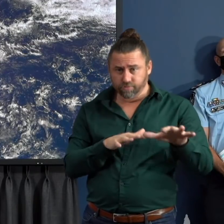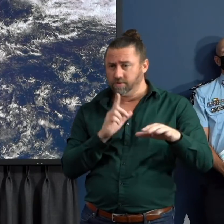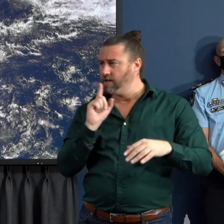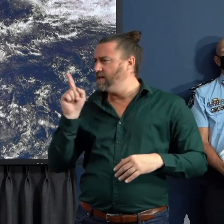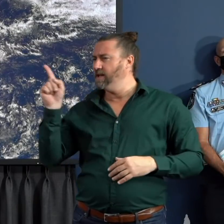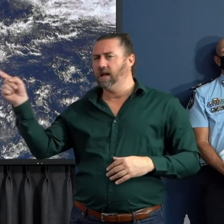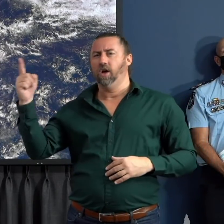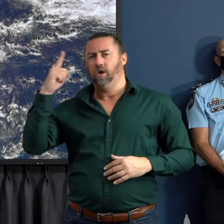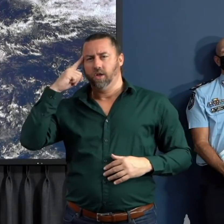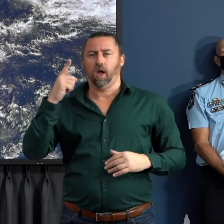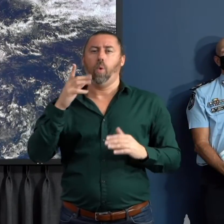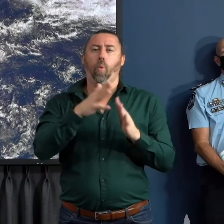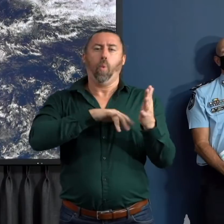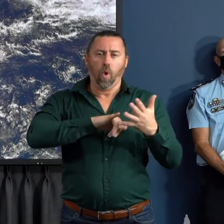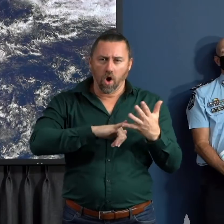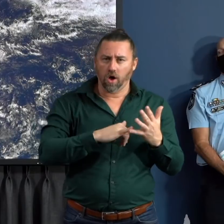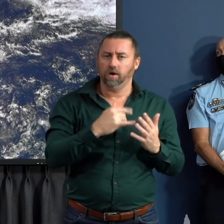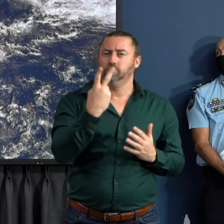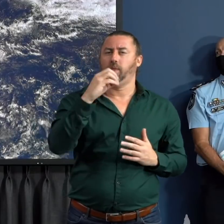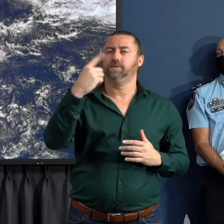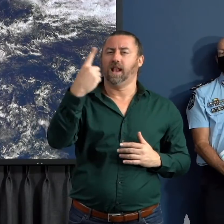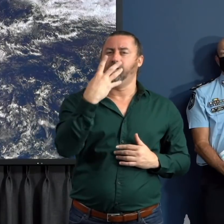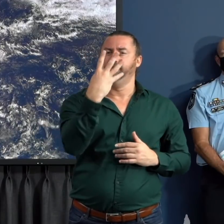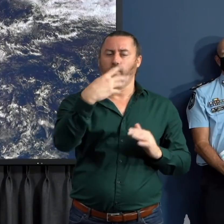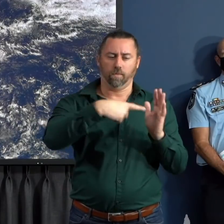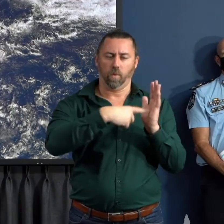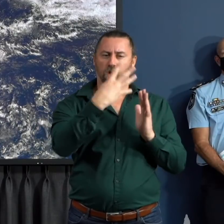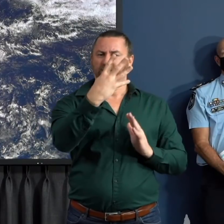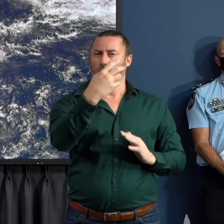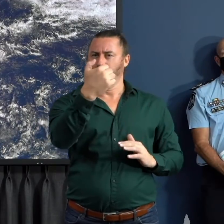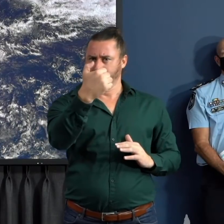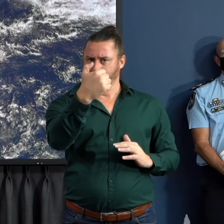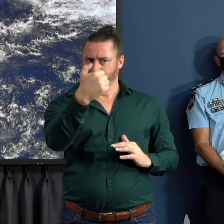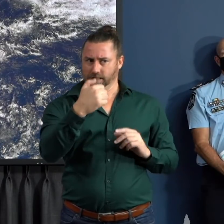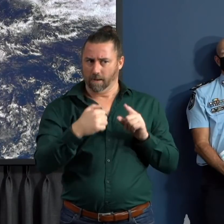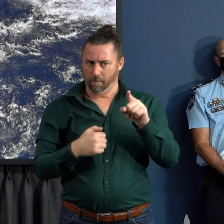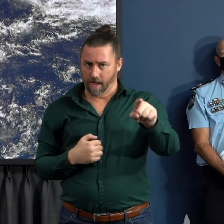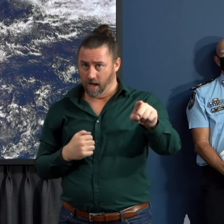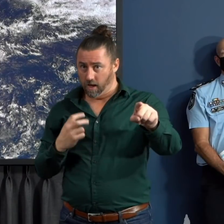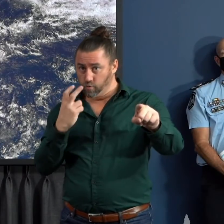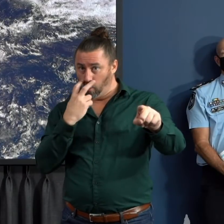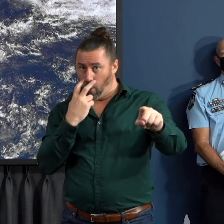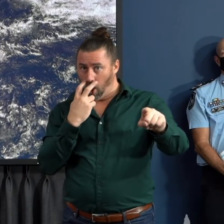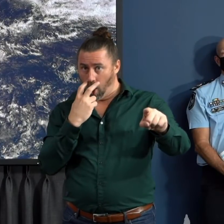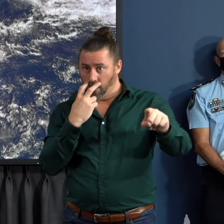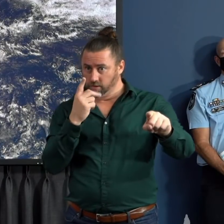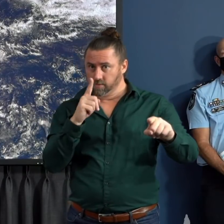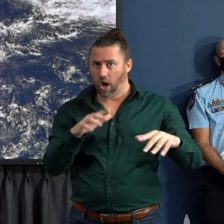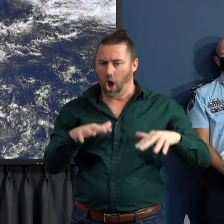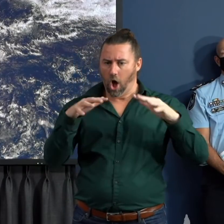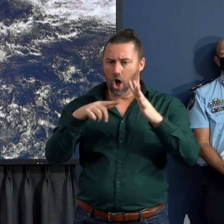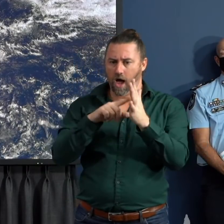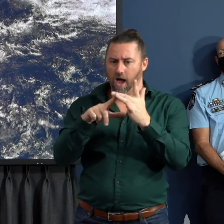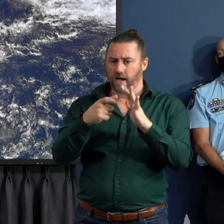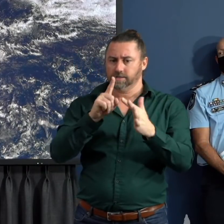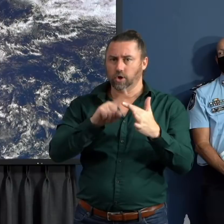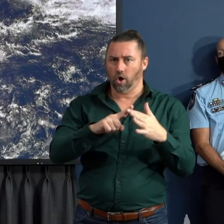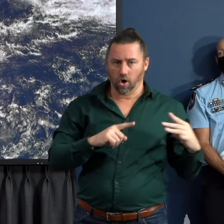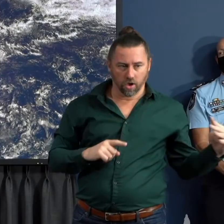it was 4.46 in 2011. Correct. And that high tide comes tonight. Where do you expect the? I